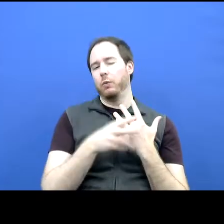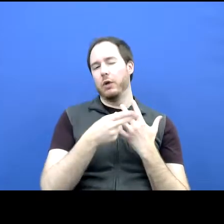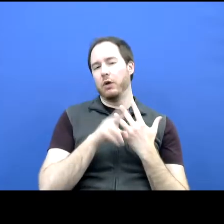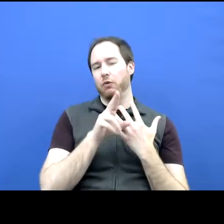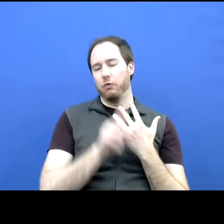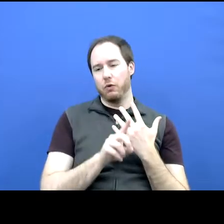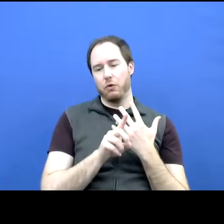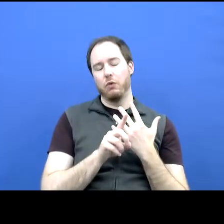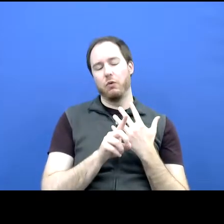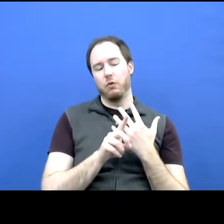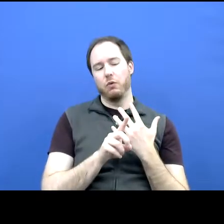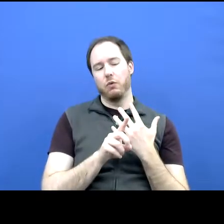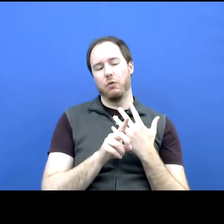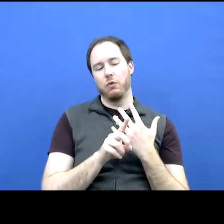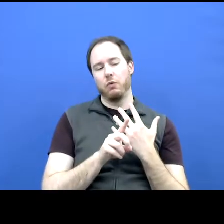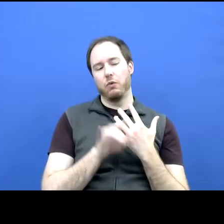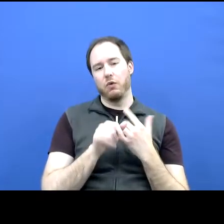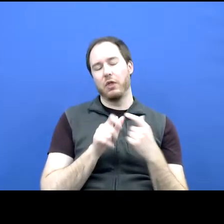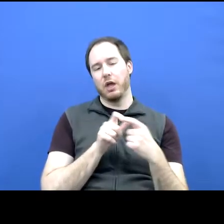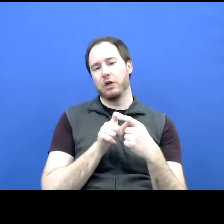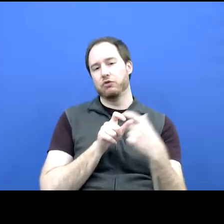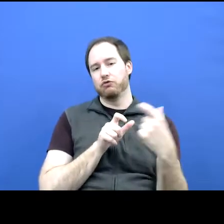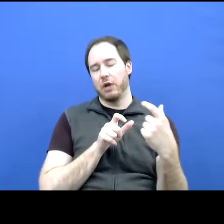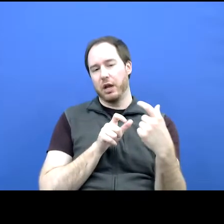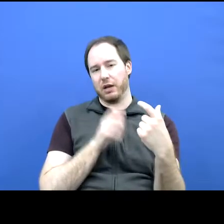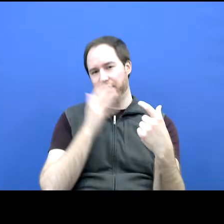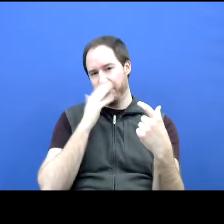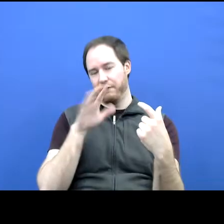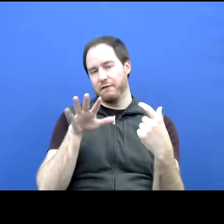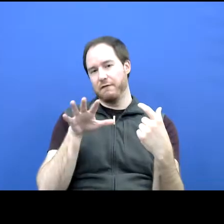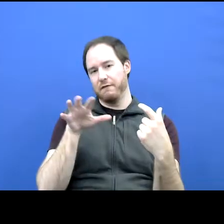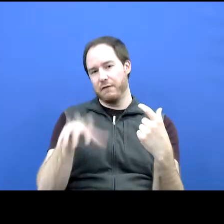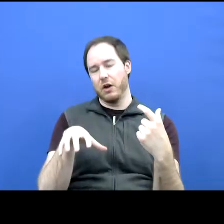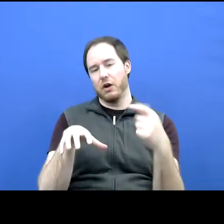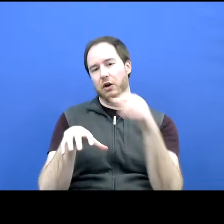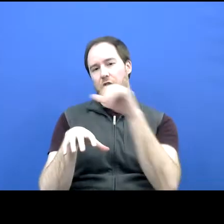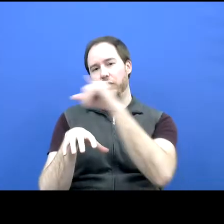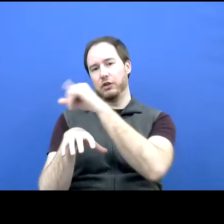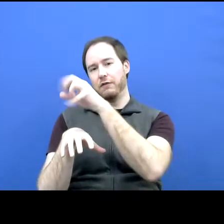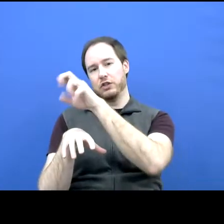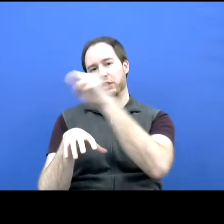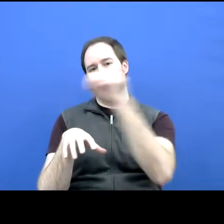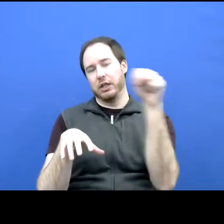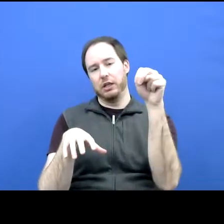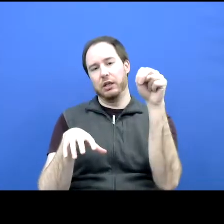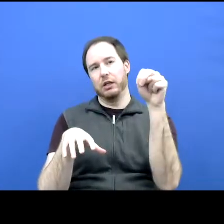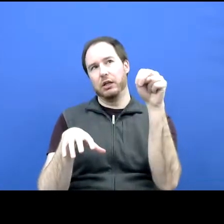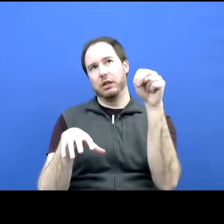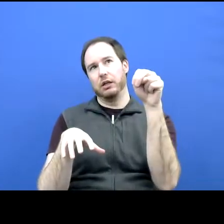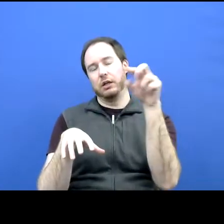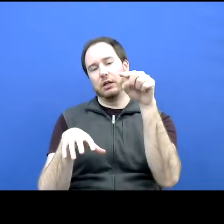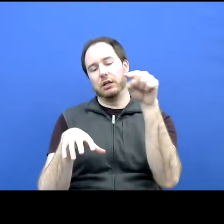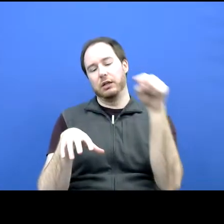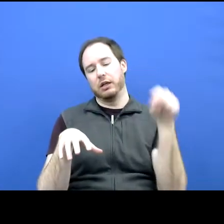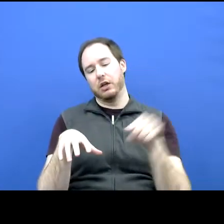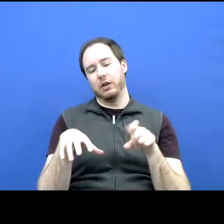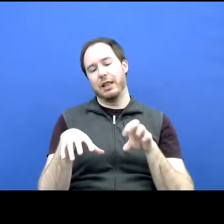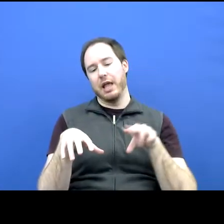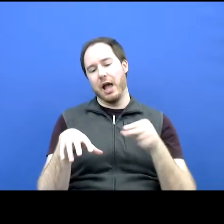Road, so the stretch in front of there, so from Jefferson down to Lehigh is slated